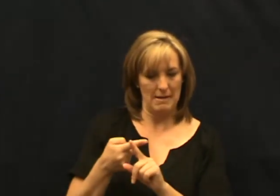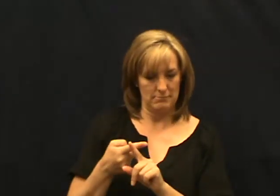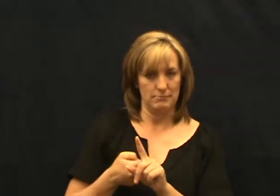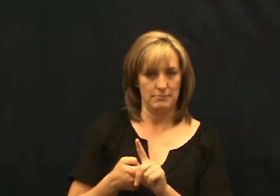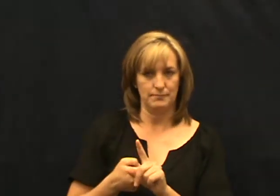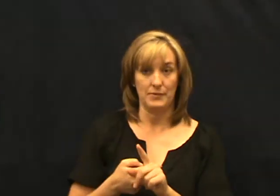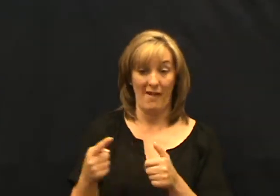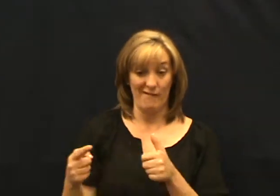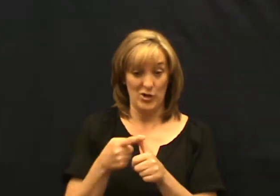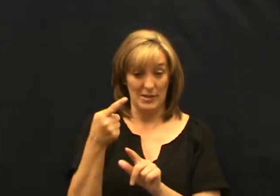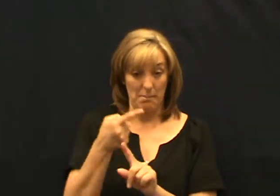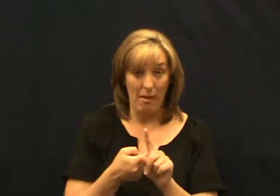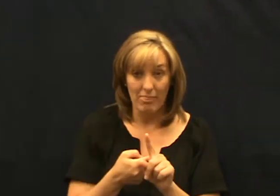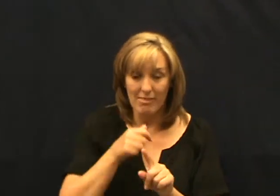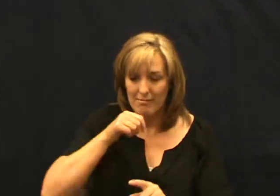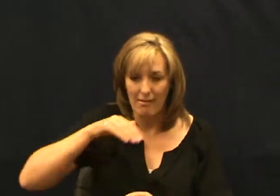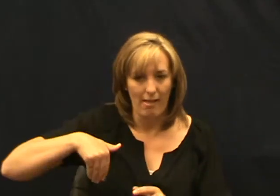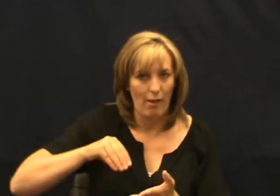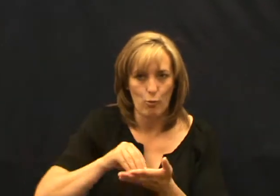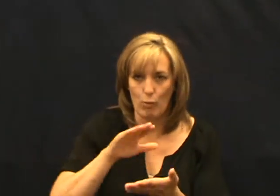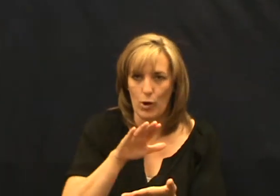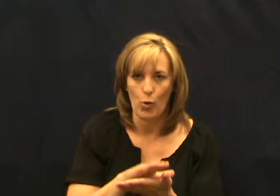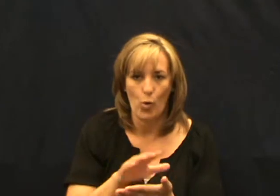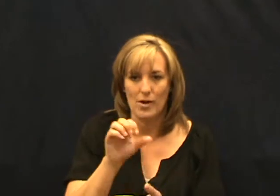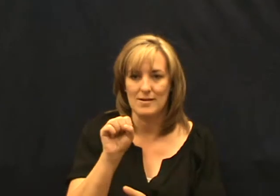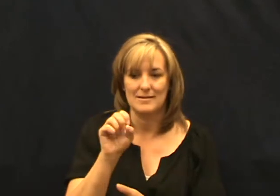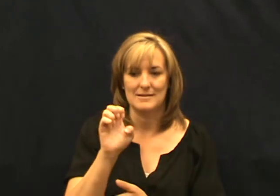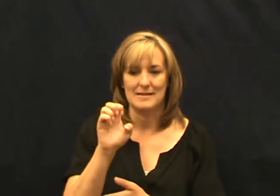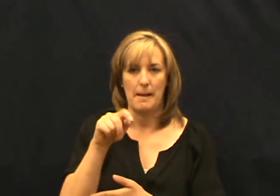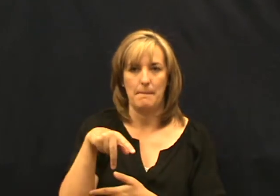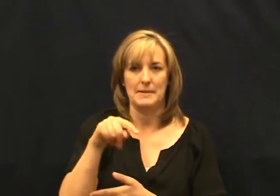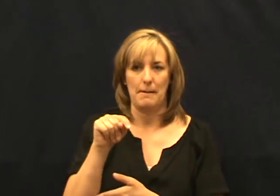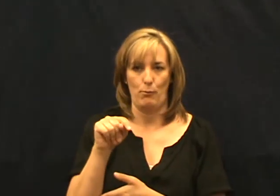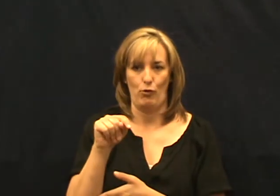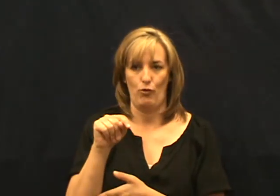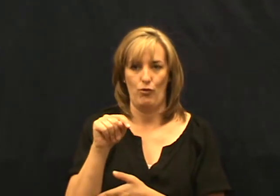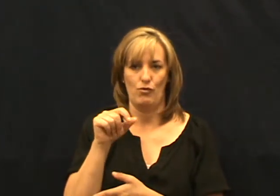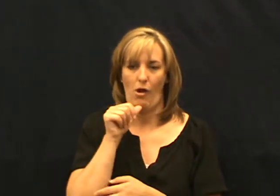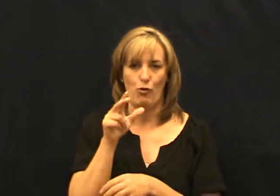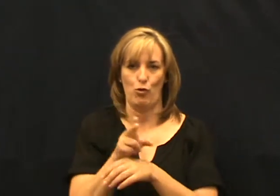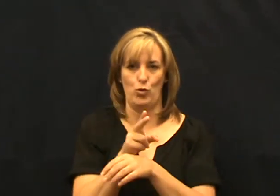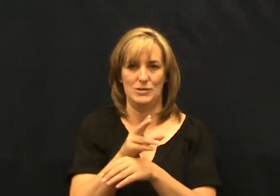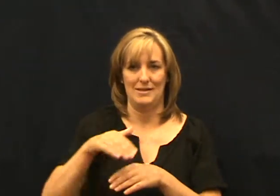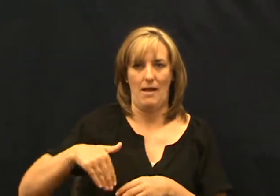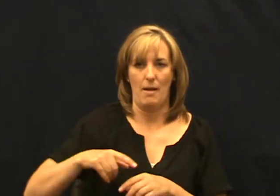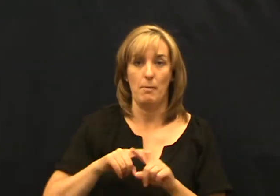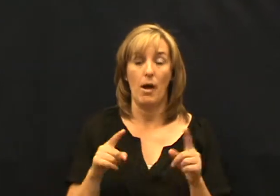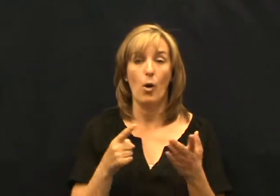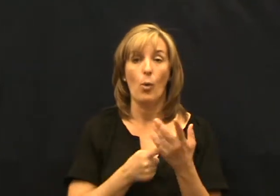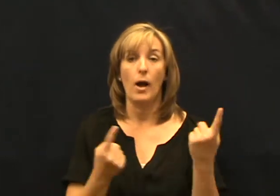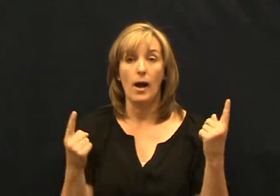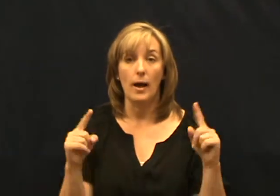of the month. We haven't actually used up that rent in September. So what did happen? Well, we